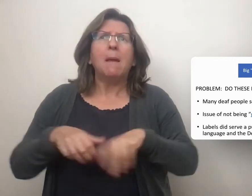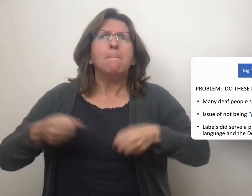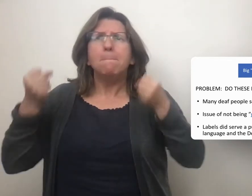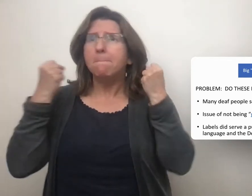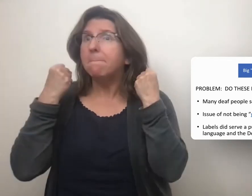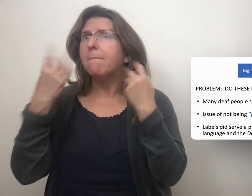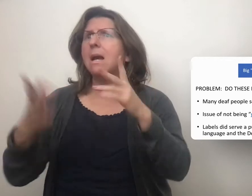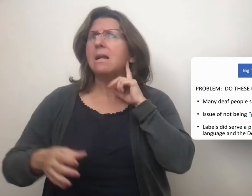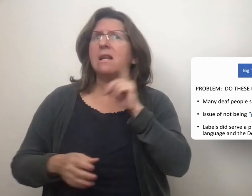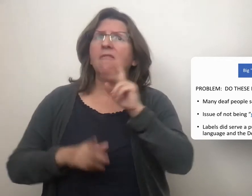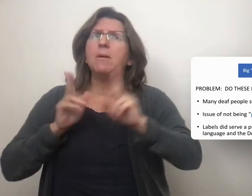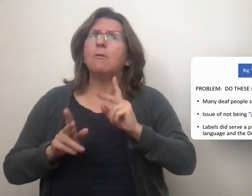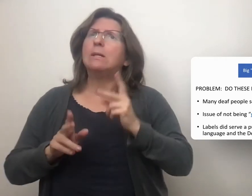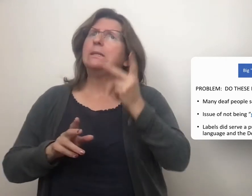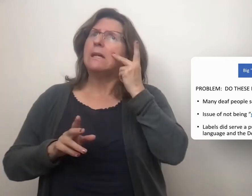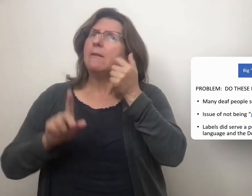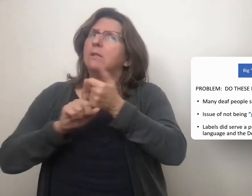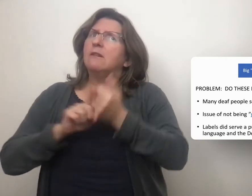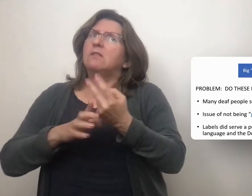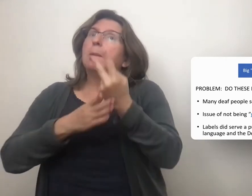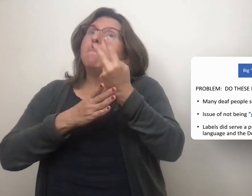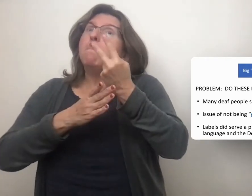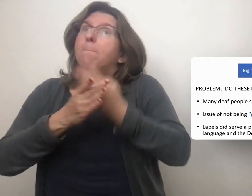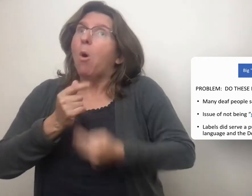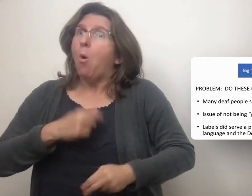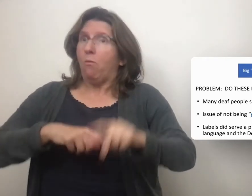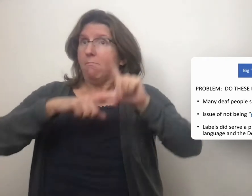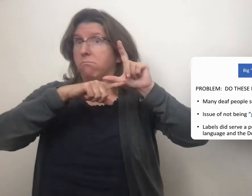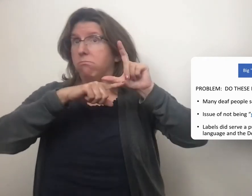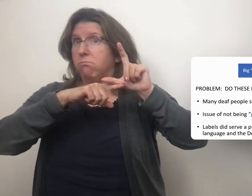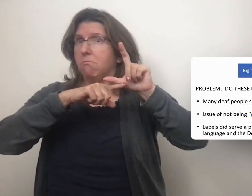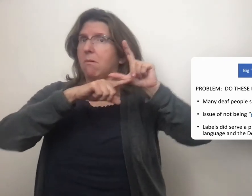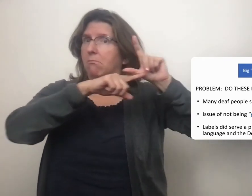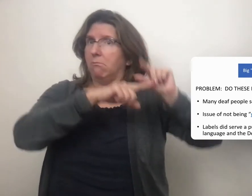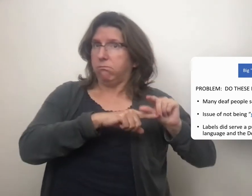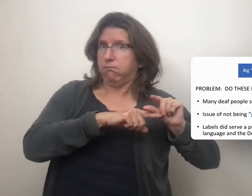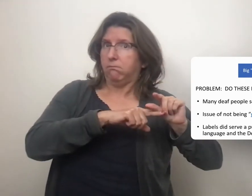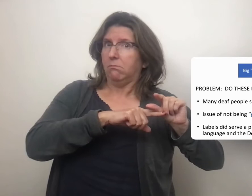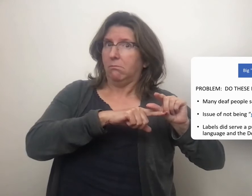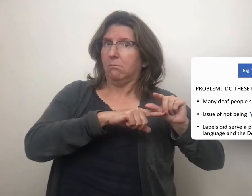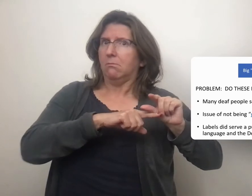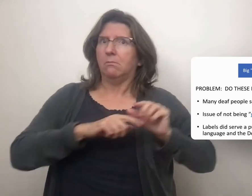many individuals consider themselves both big D deaf and little d deaf.